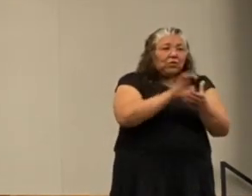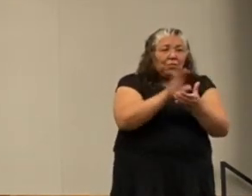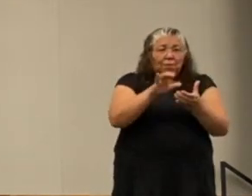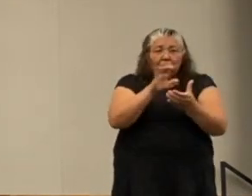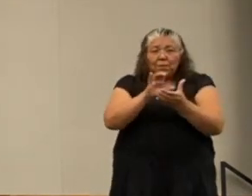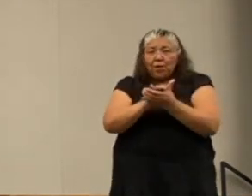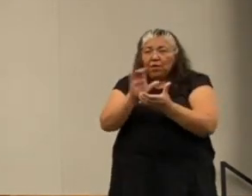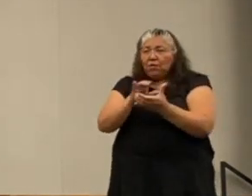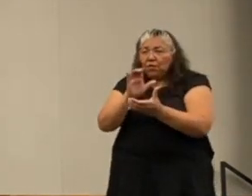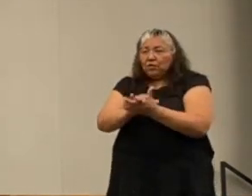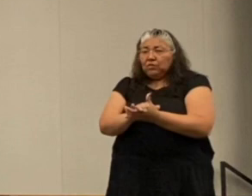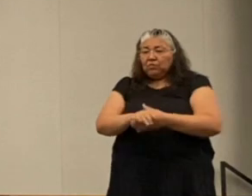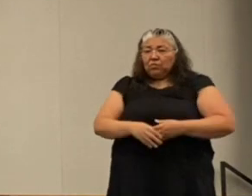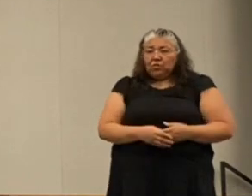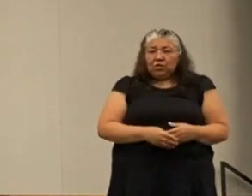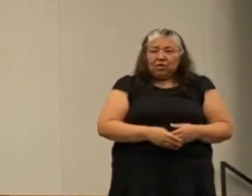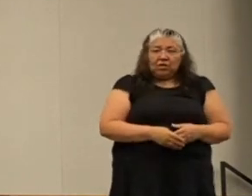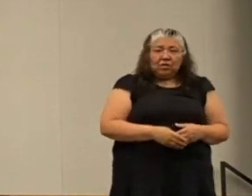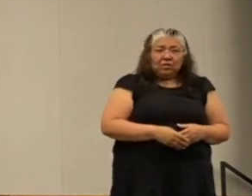to.